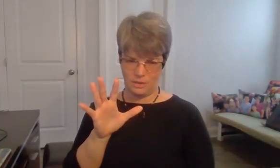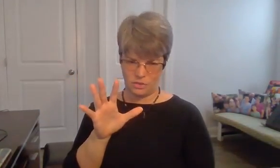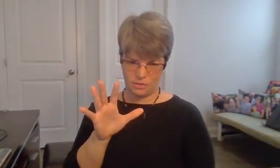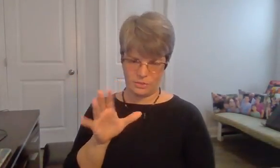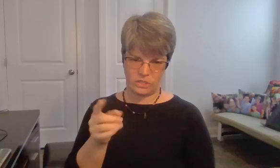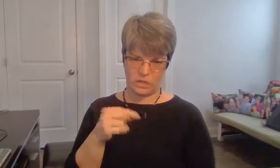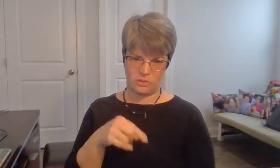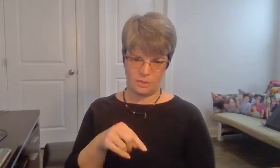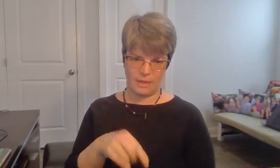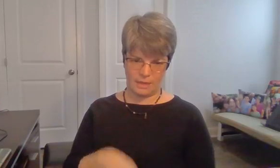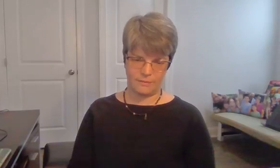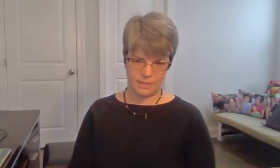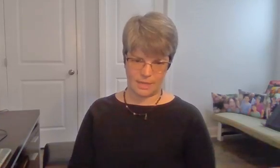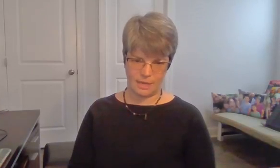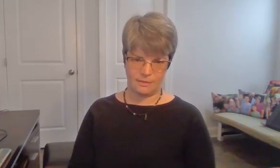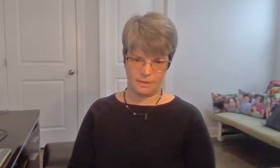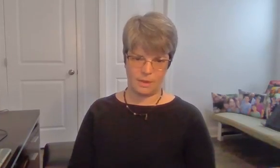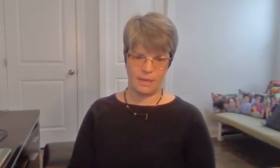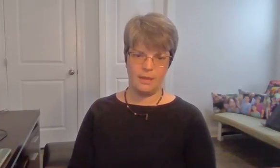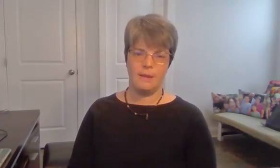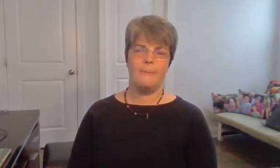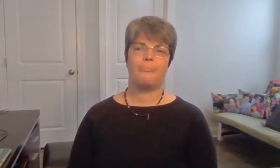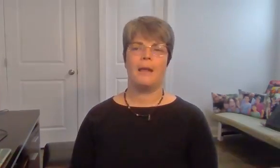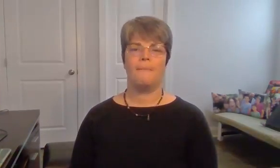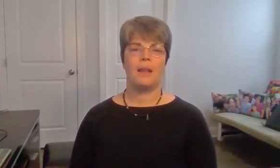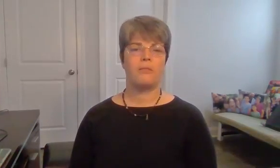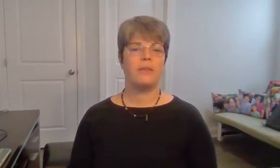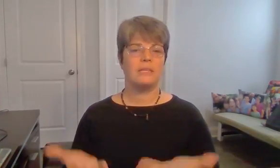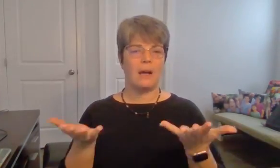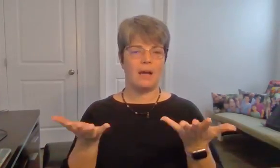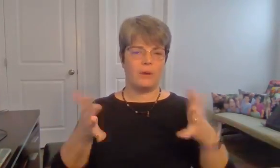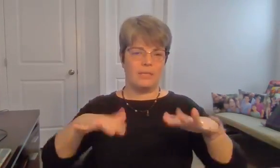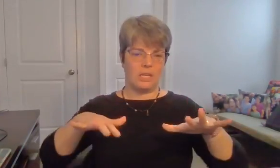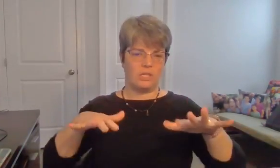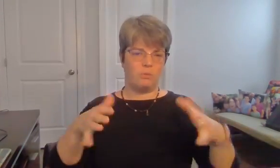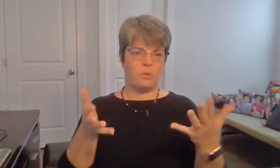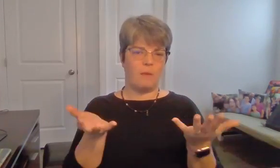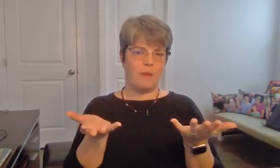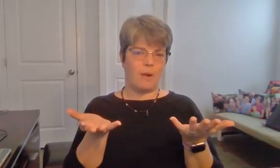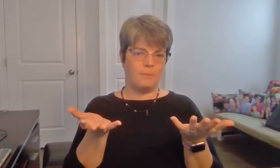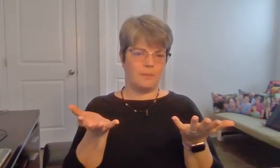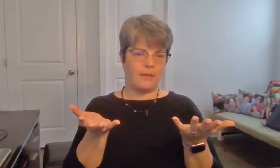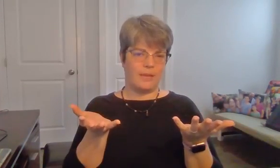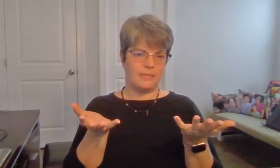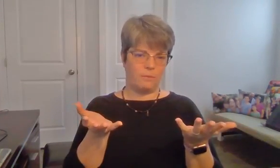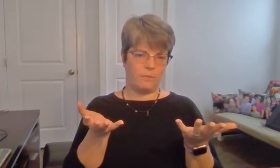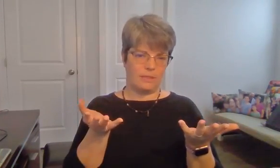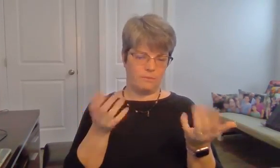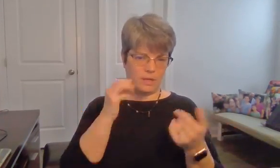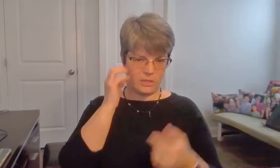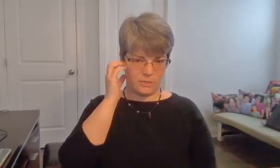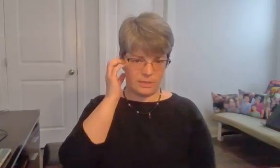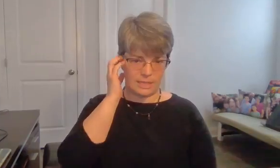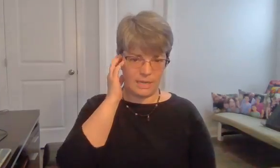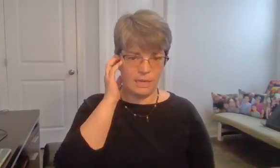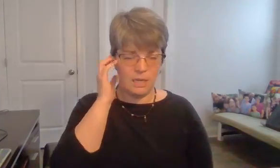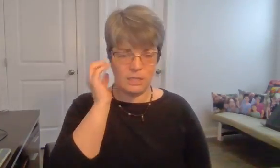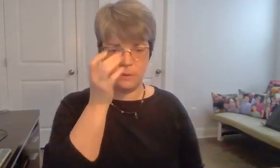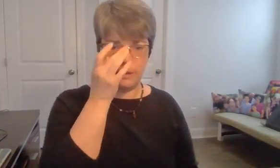changed, so it changed the meaning of the sign. Okay. Another thing is palm orientation. Which way are my palms facing when I do the sign? So